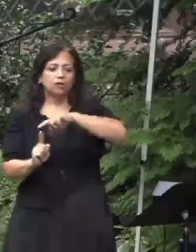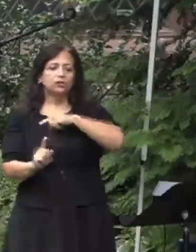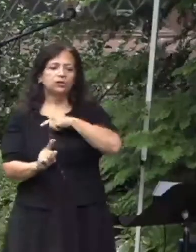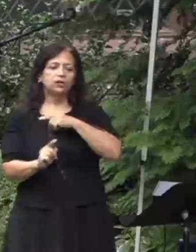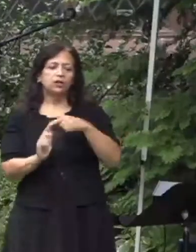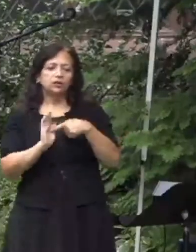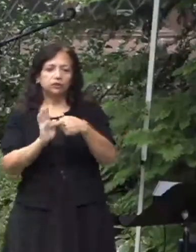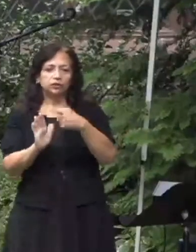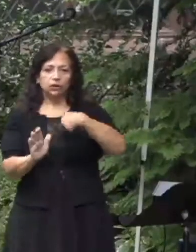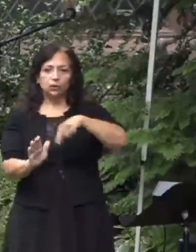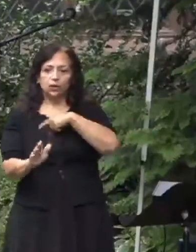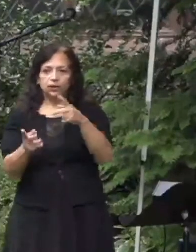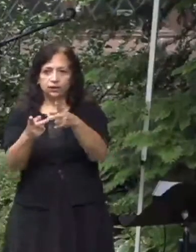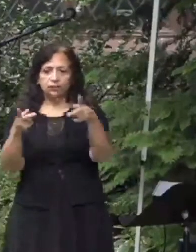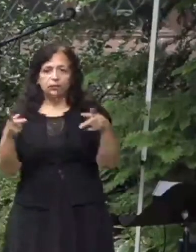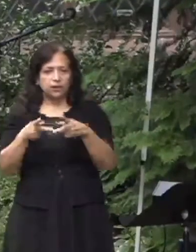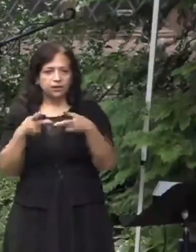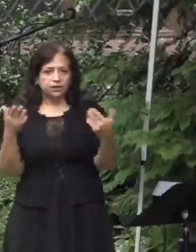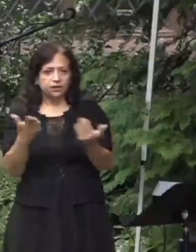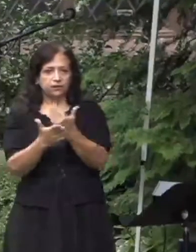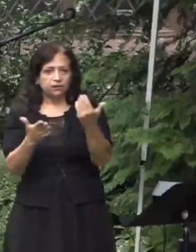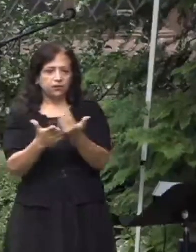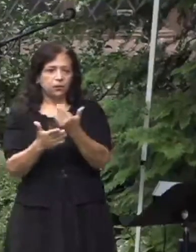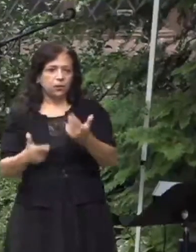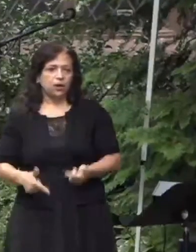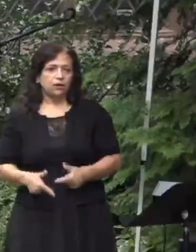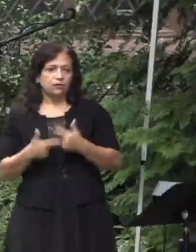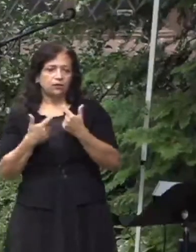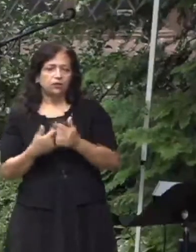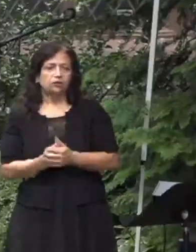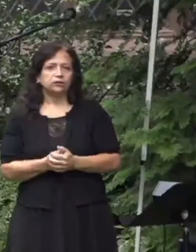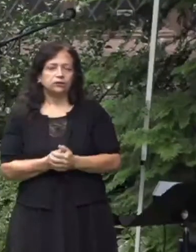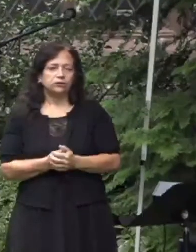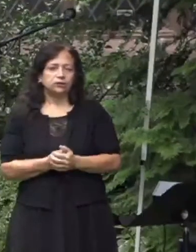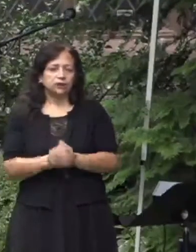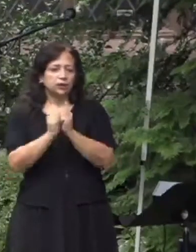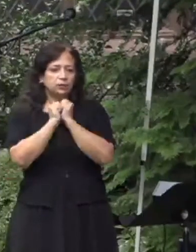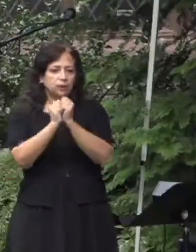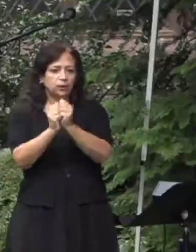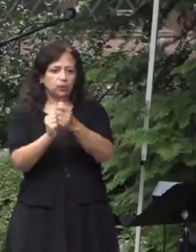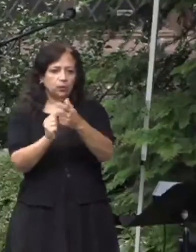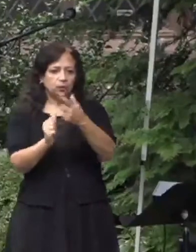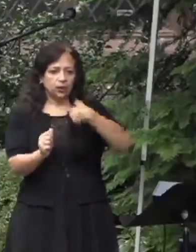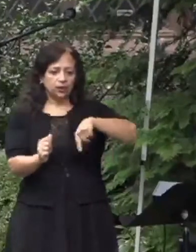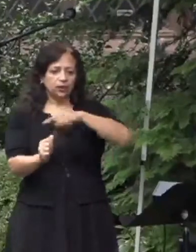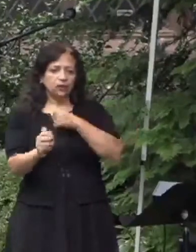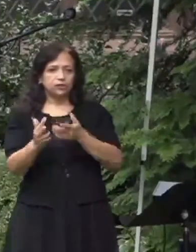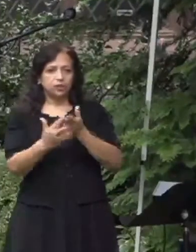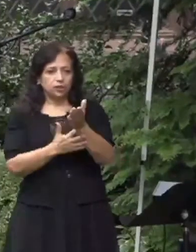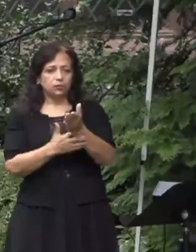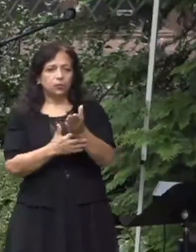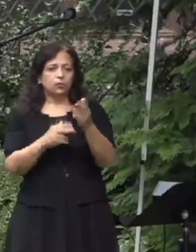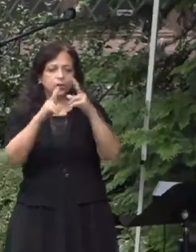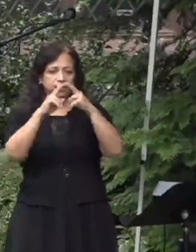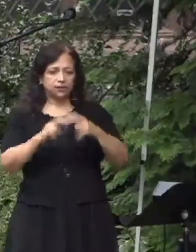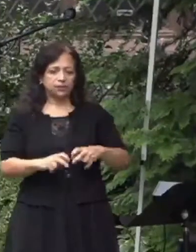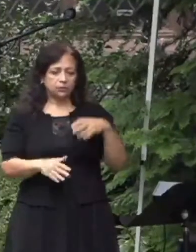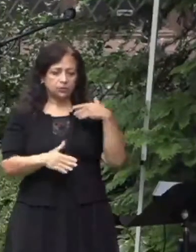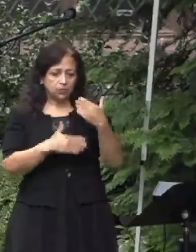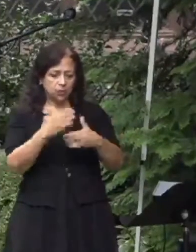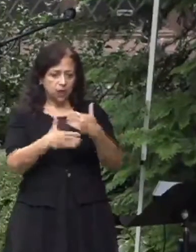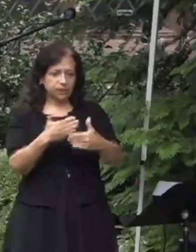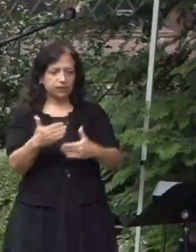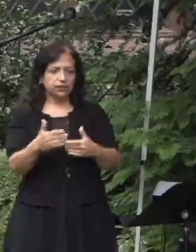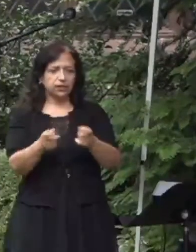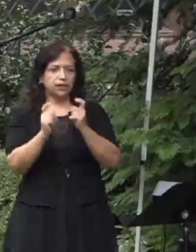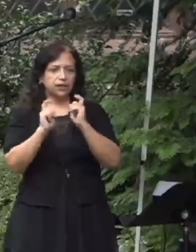us places of new life. Be with us and through this discernment process and give